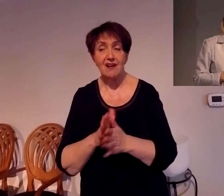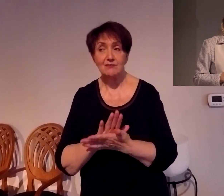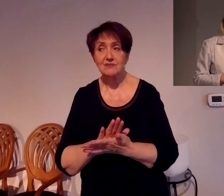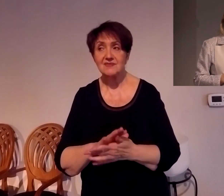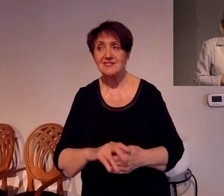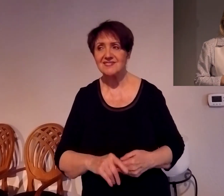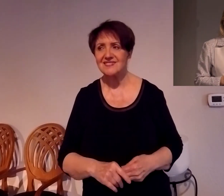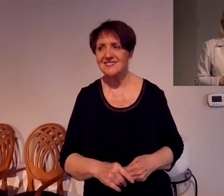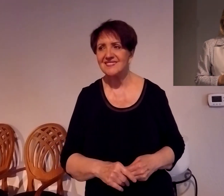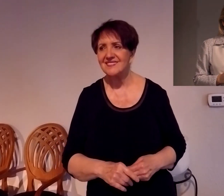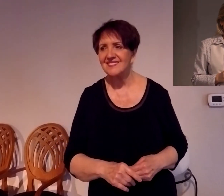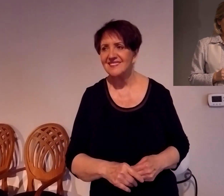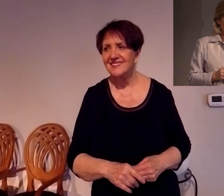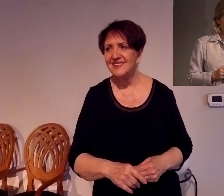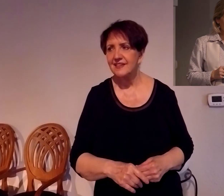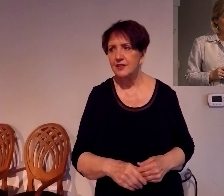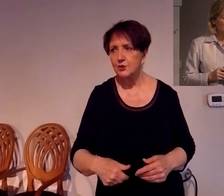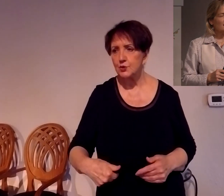Intuition.